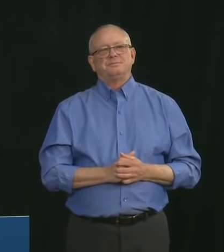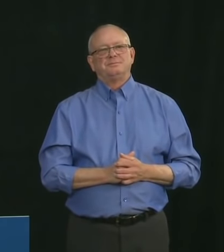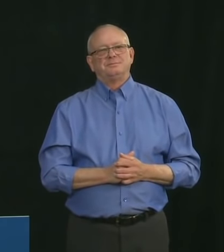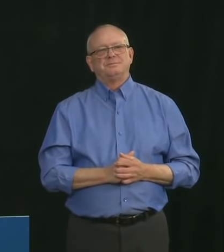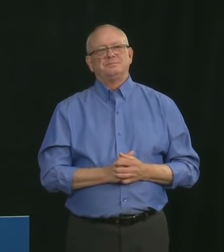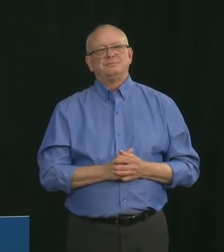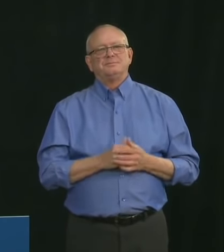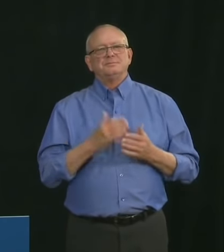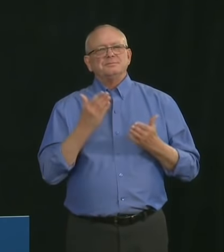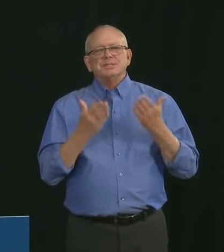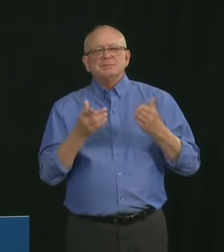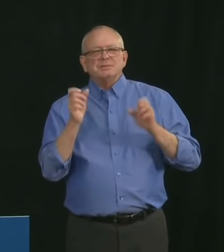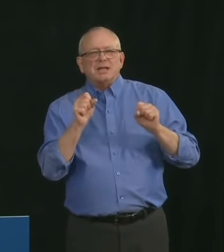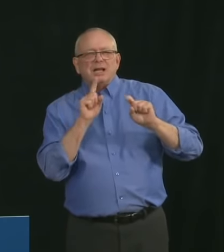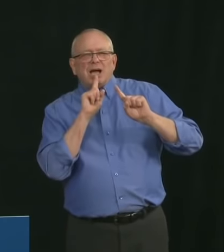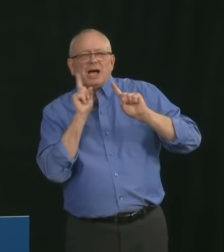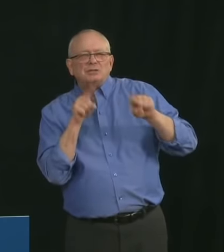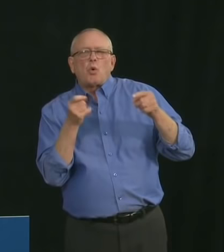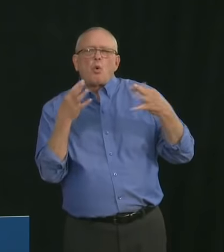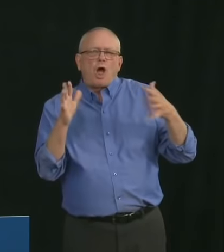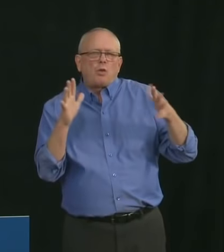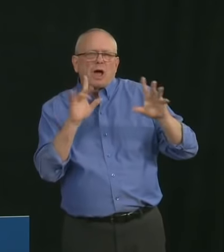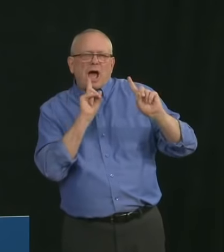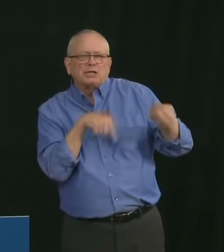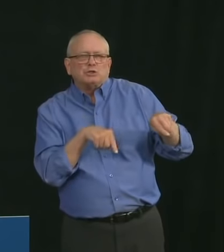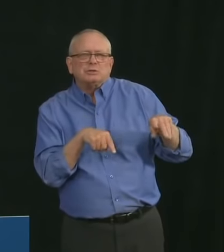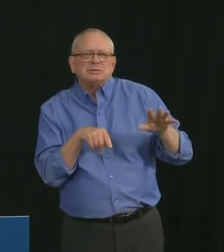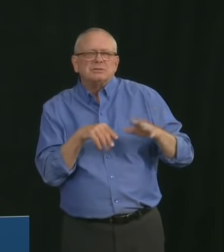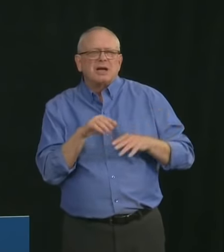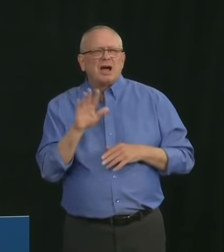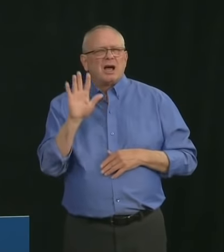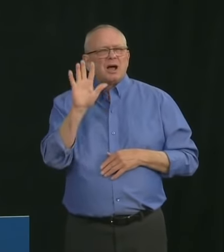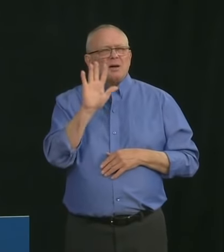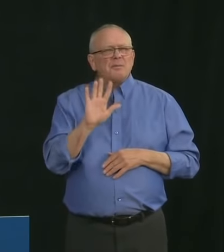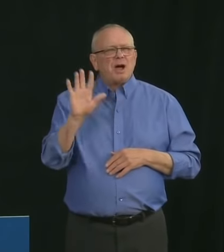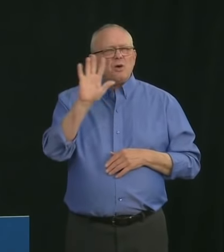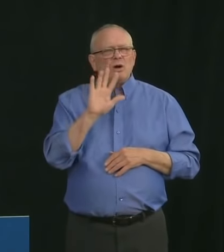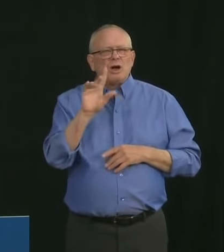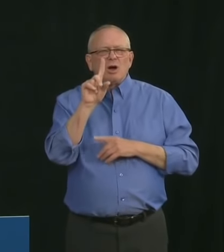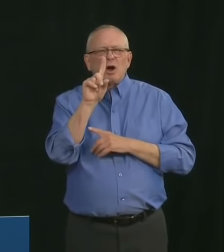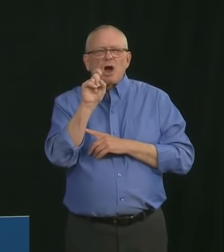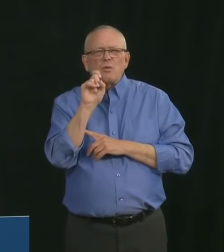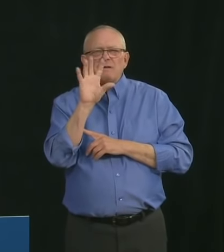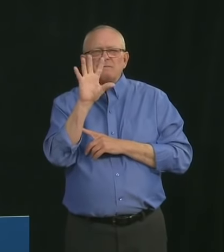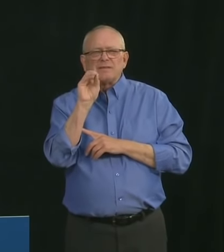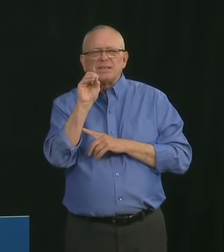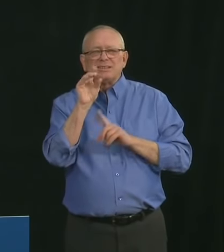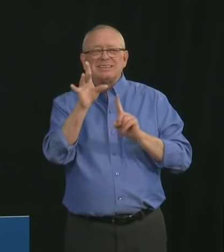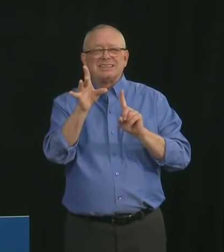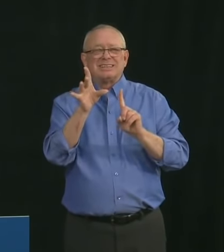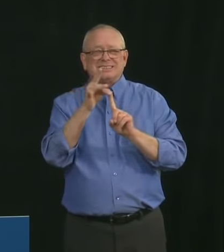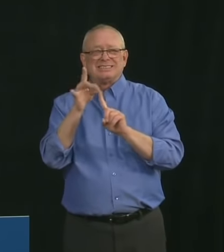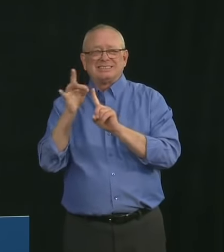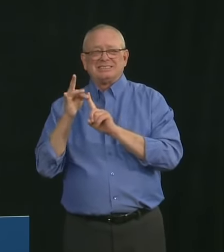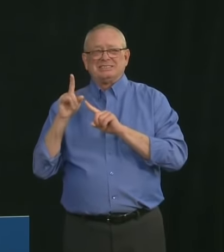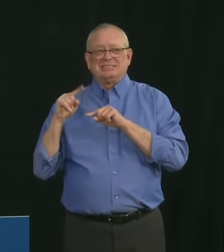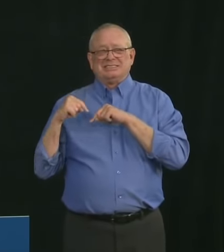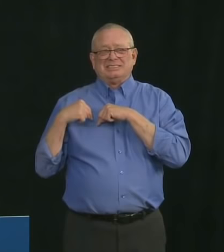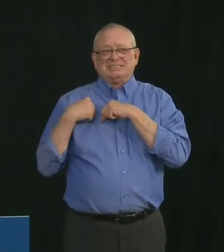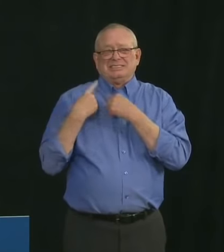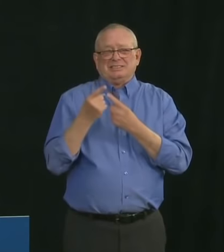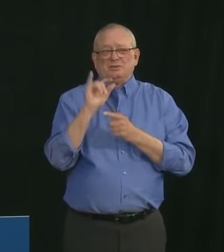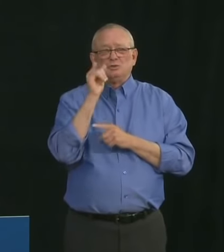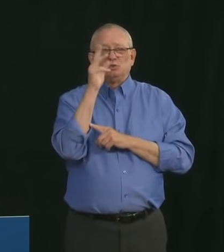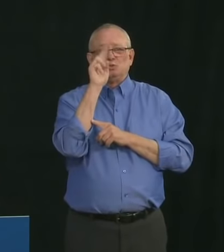about 150 cases approximately since the beginning of June in Edmonton alone.